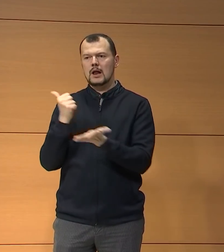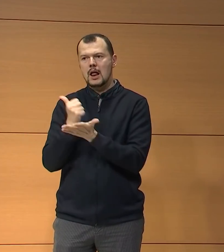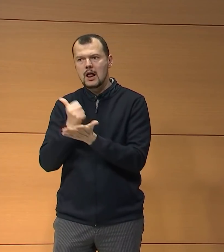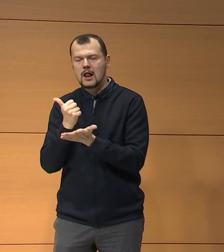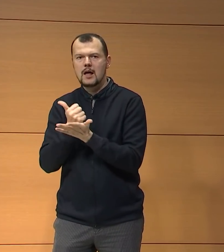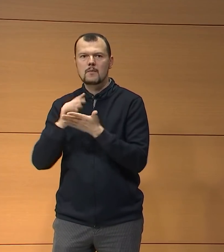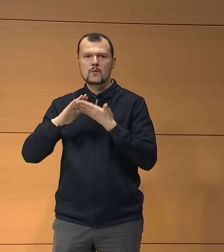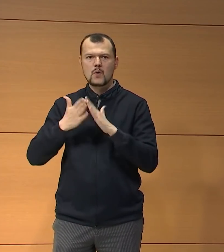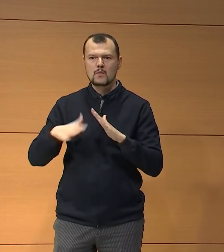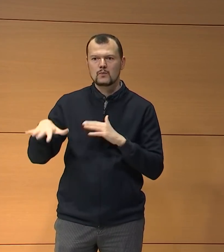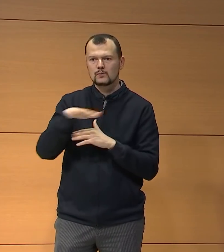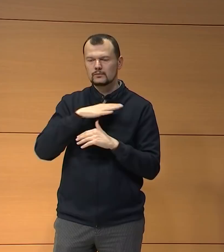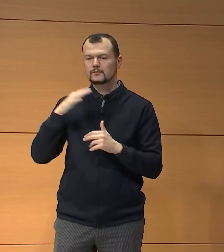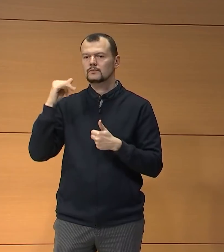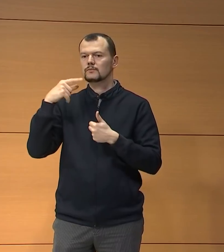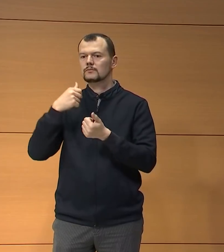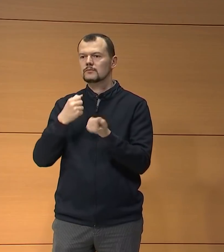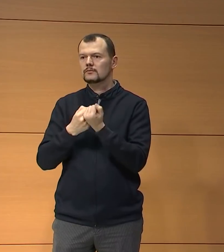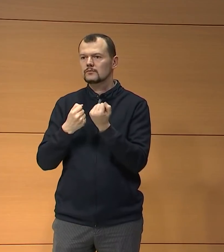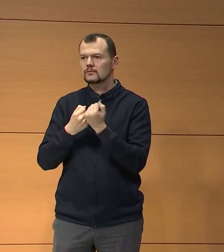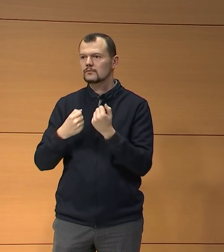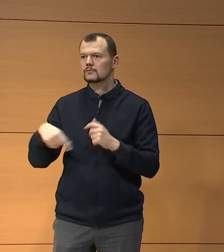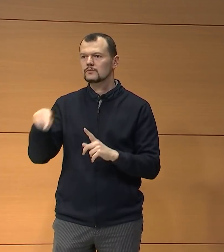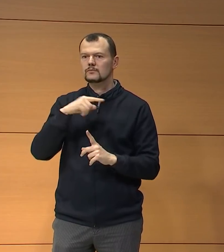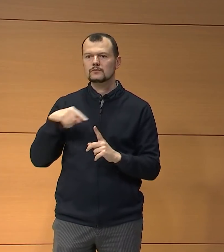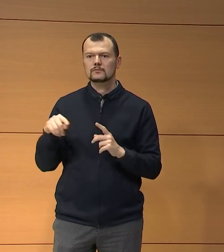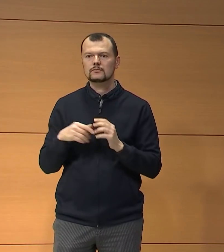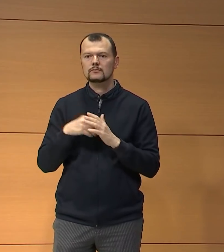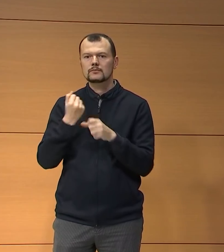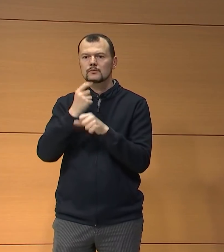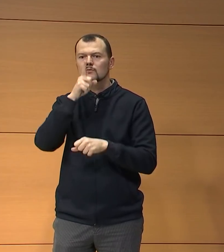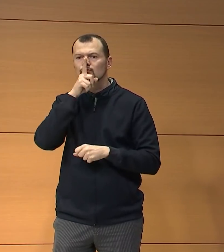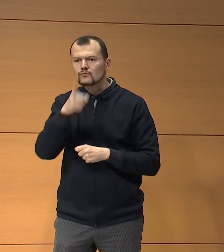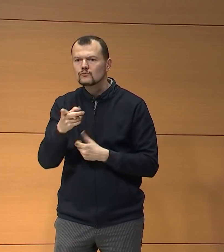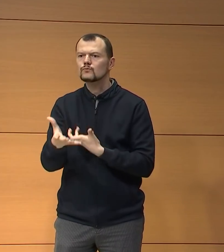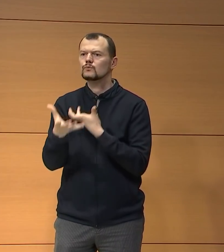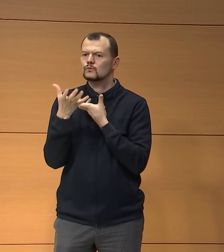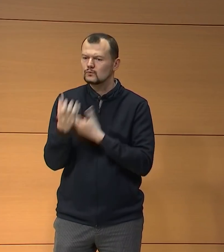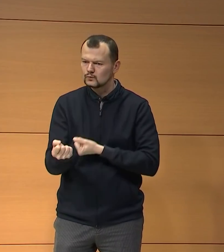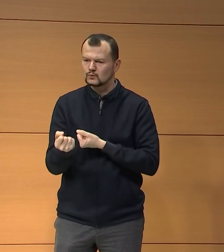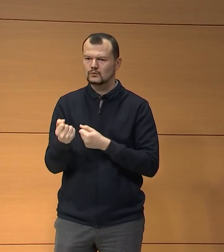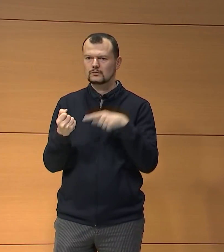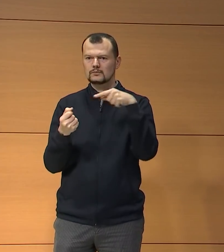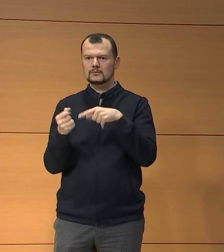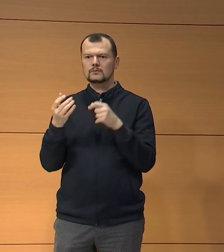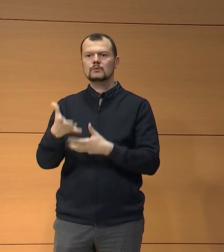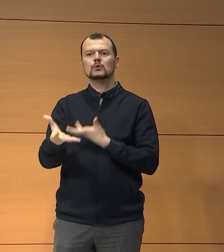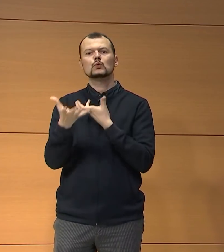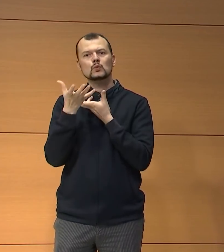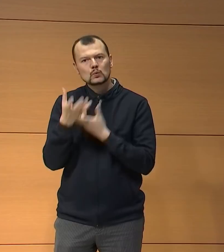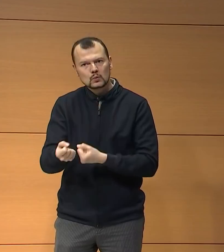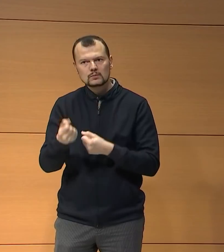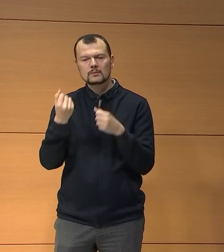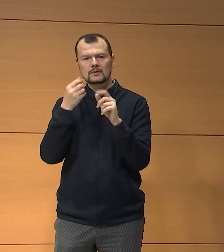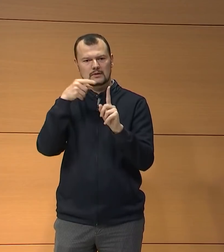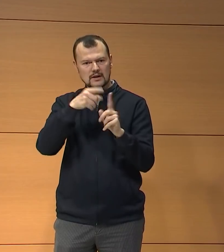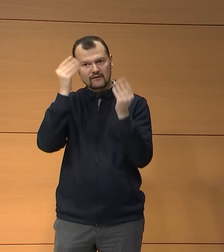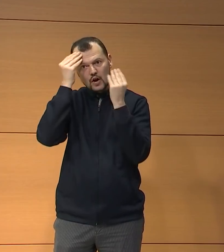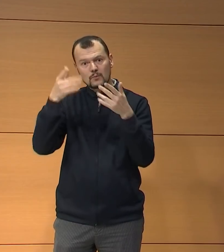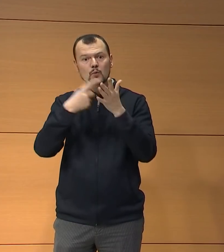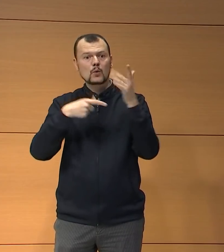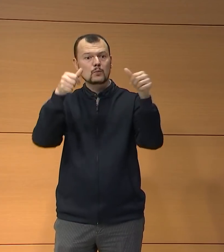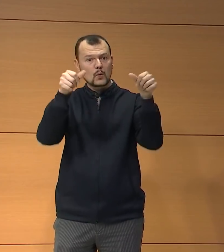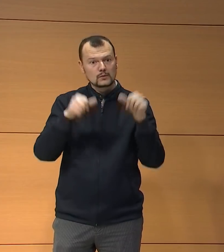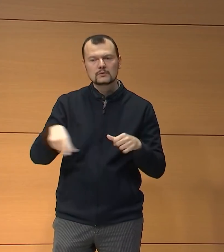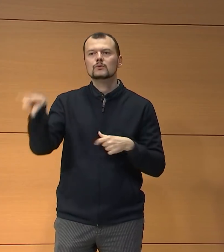information, look to trusted government sources. Our health department, the state health department, and CDC. There is a lot of misinformation